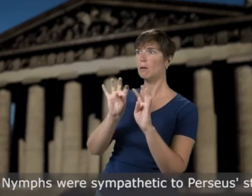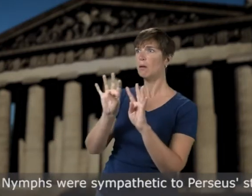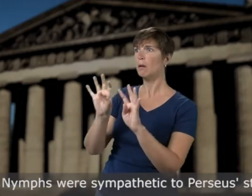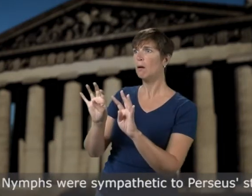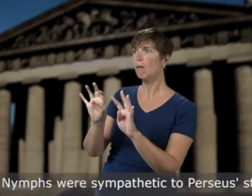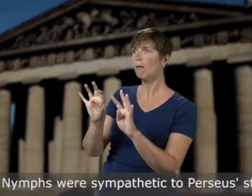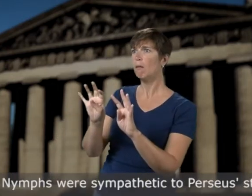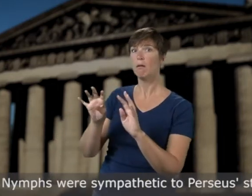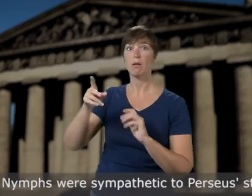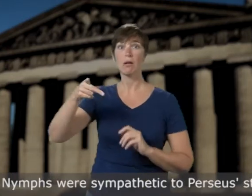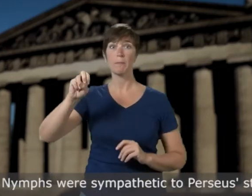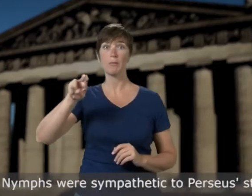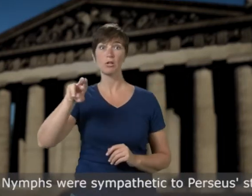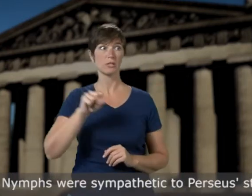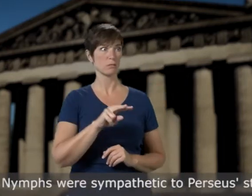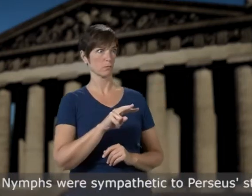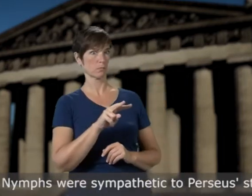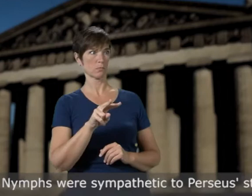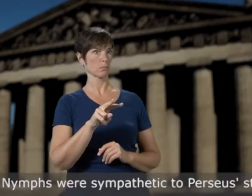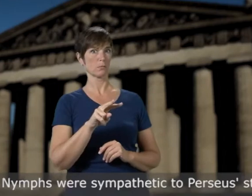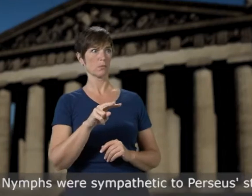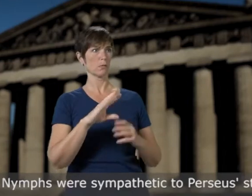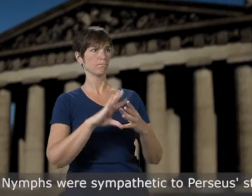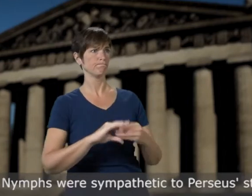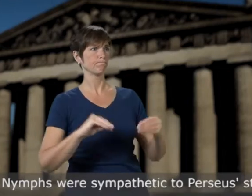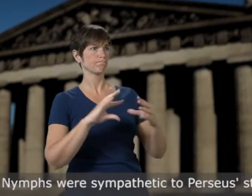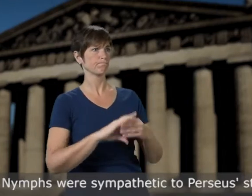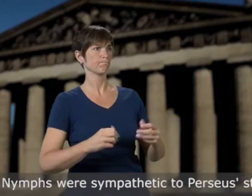the nymphs were sympathetic to Perseus' story